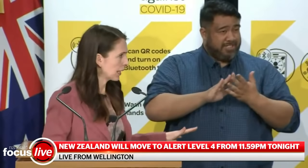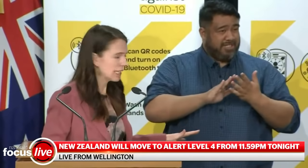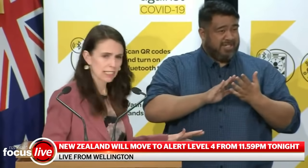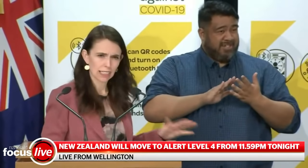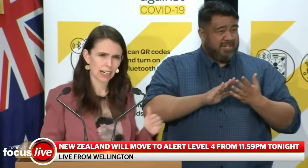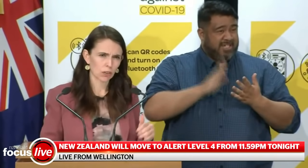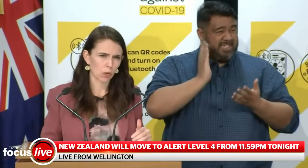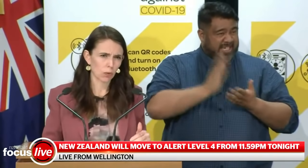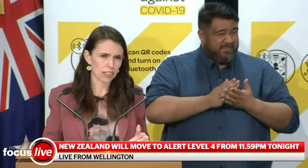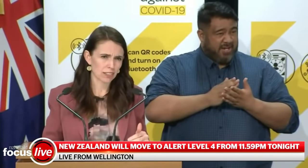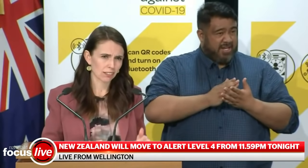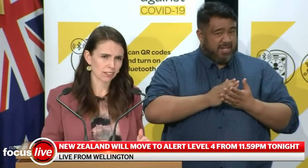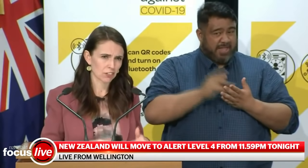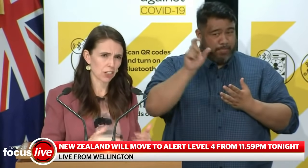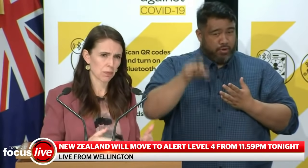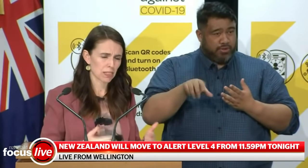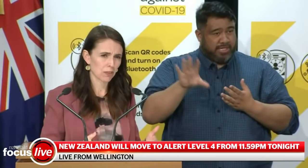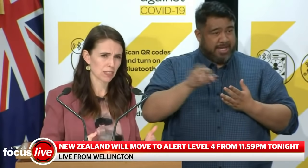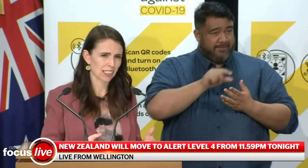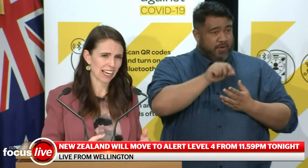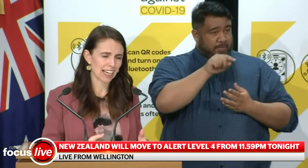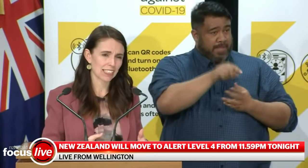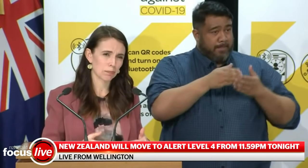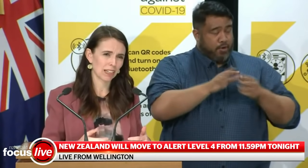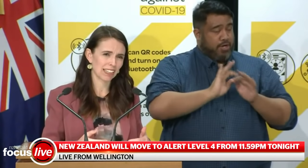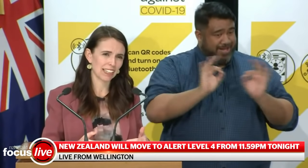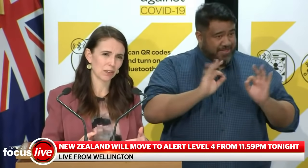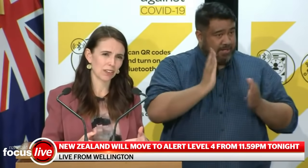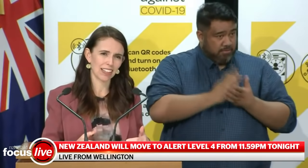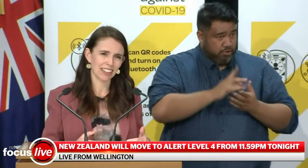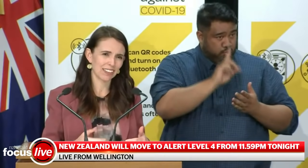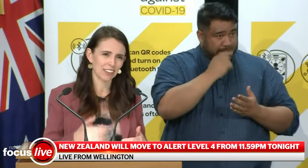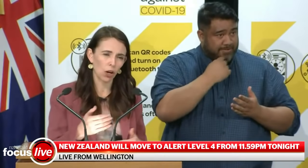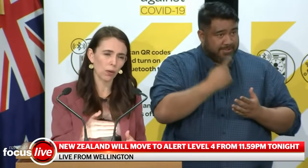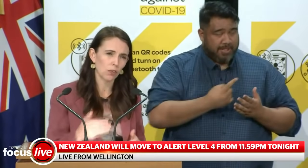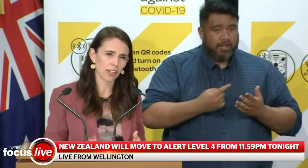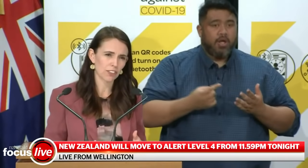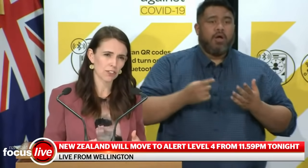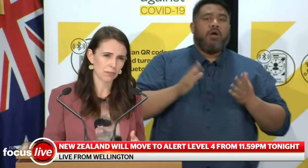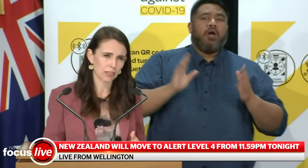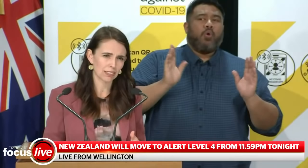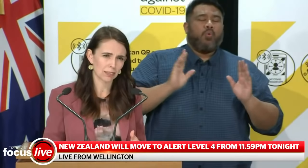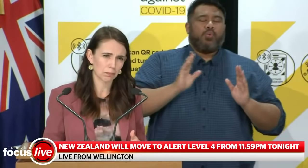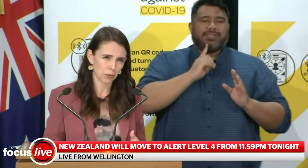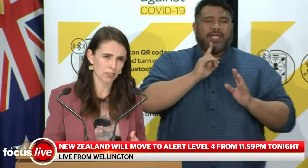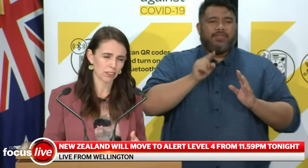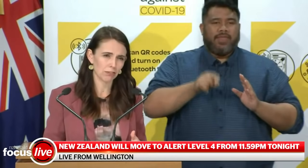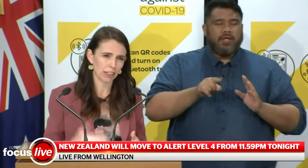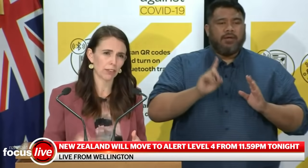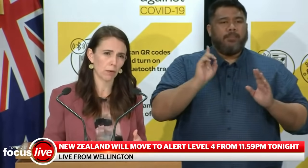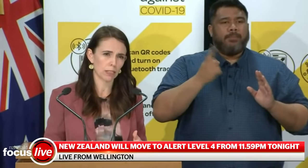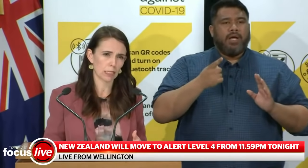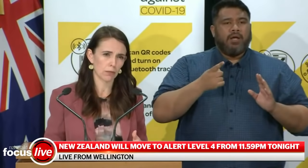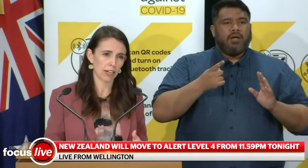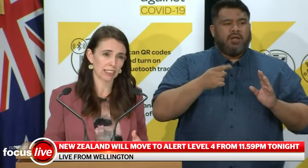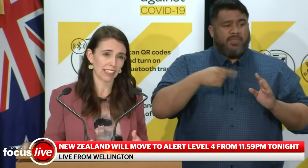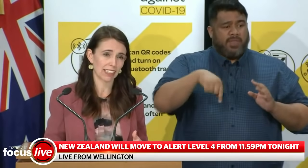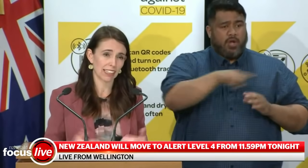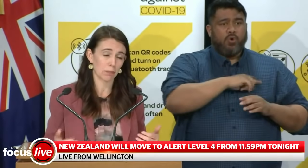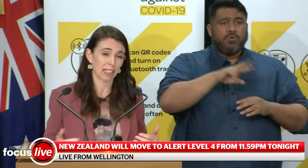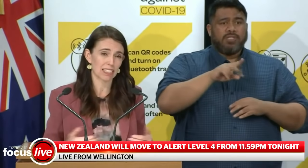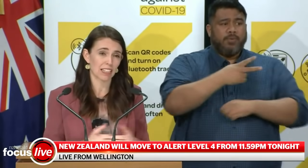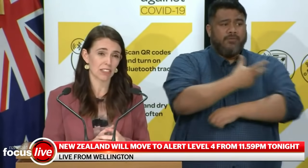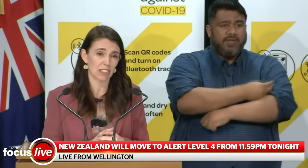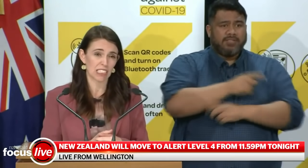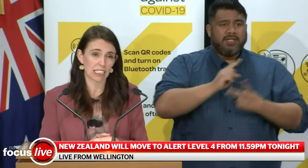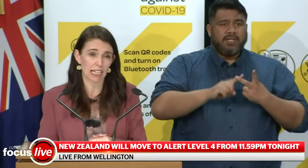going to rule anything out while we're still genome sequencing the case. But again, no one on that ship tested positive. Everyone was double vaccinated